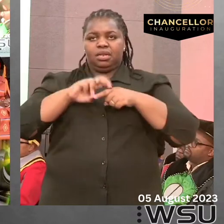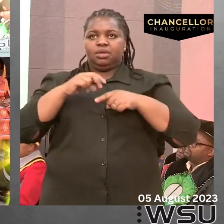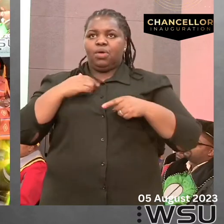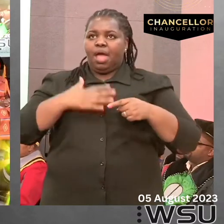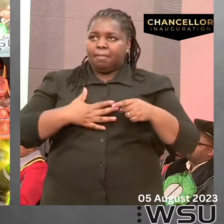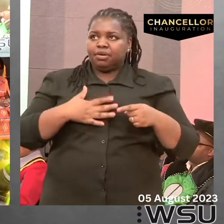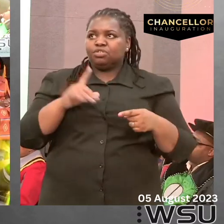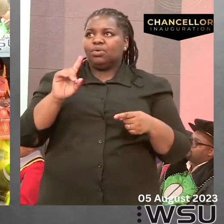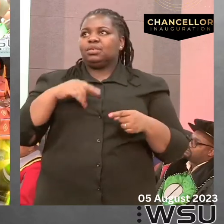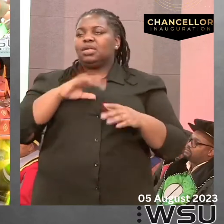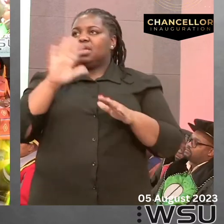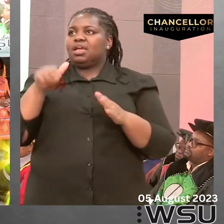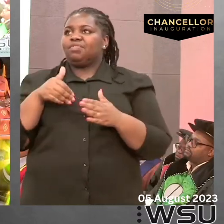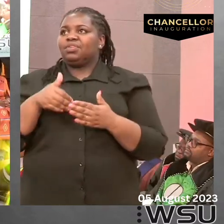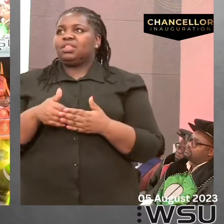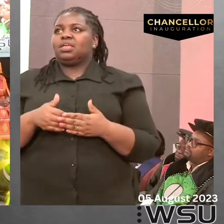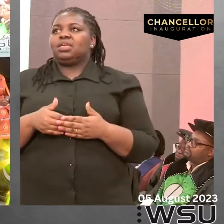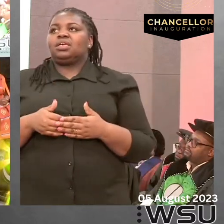this, everything,